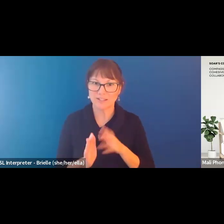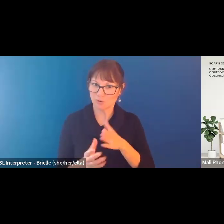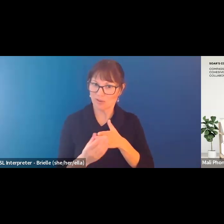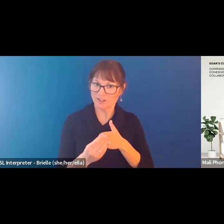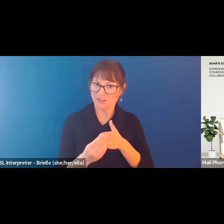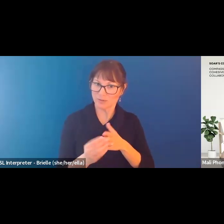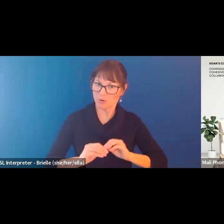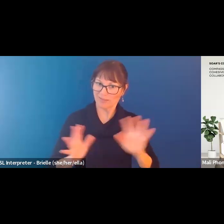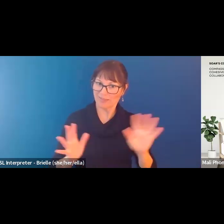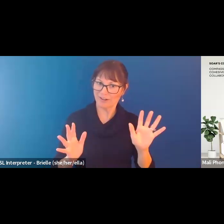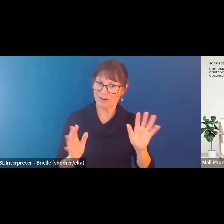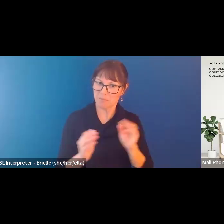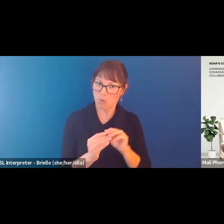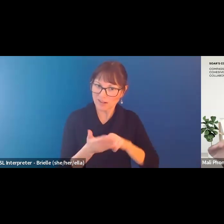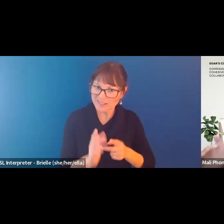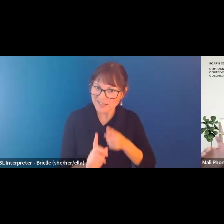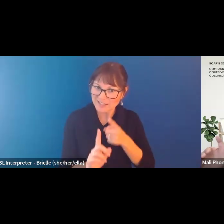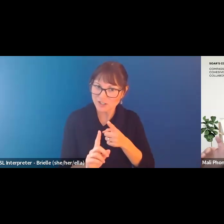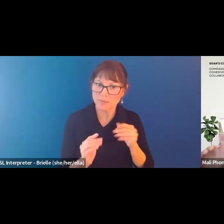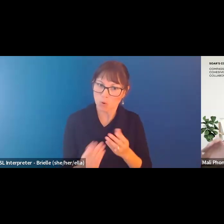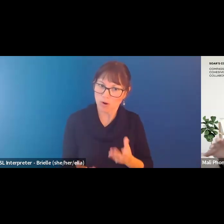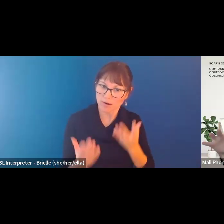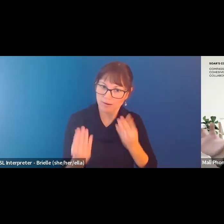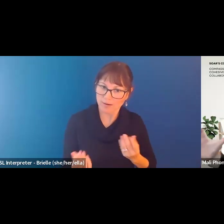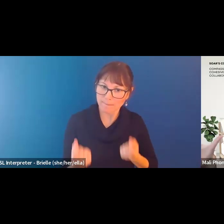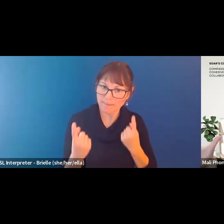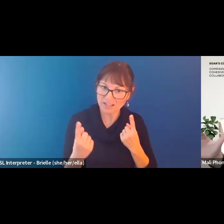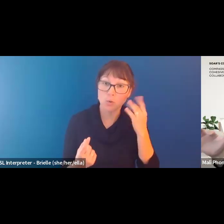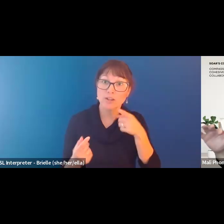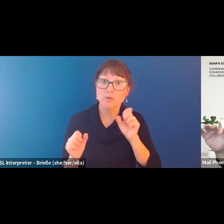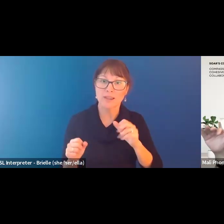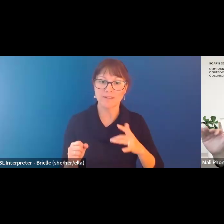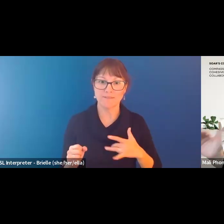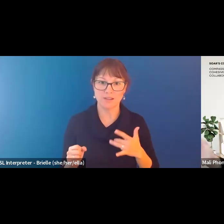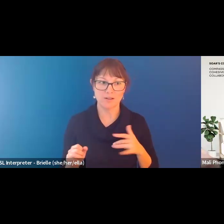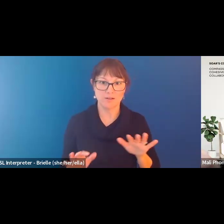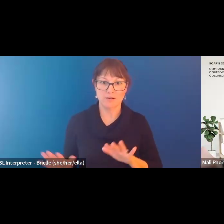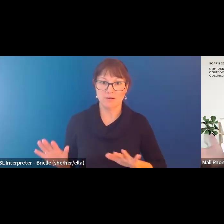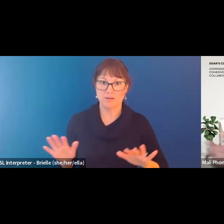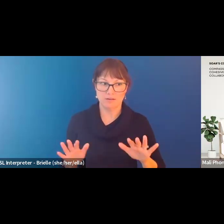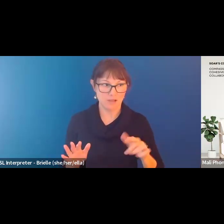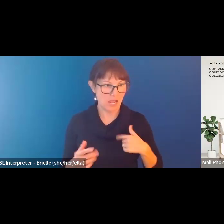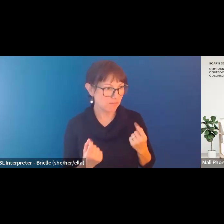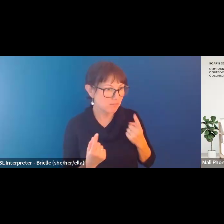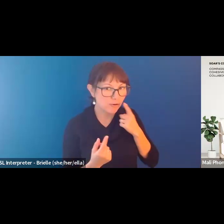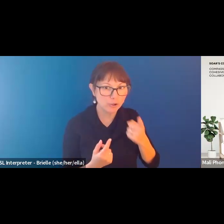clarity, with greater intention, with greater compassion, because you can feel this for